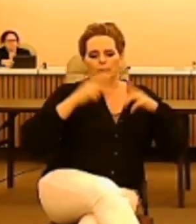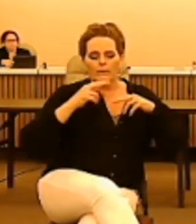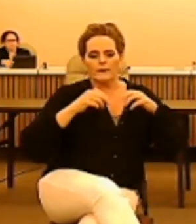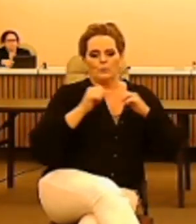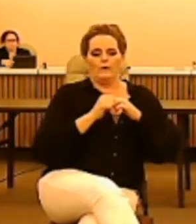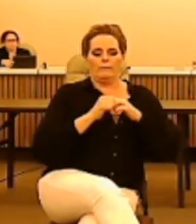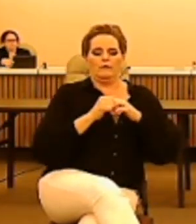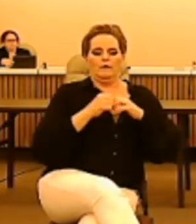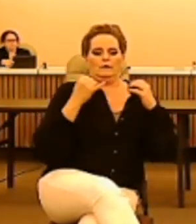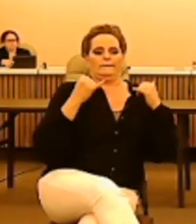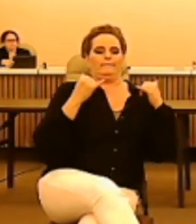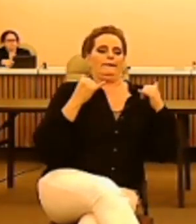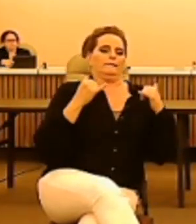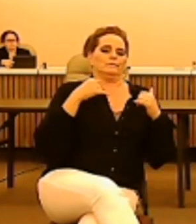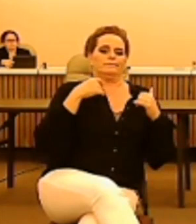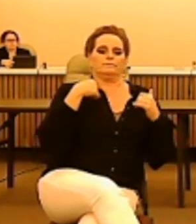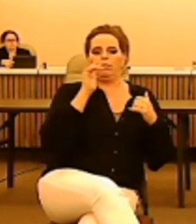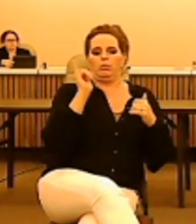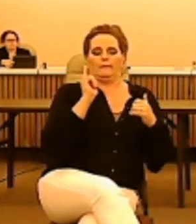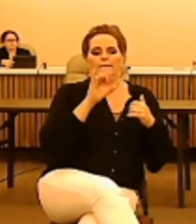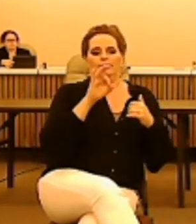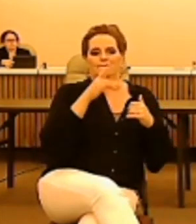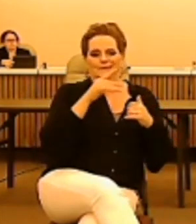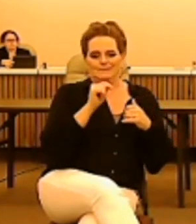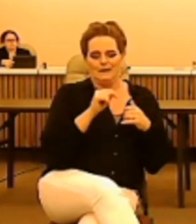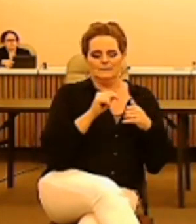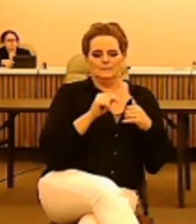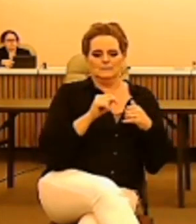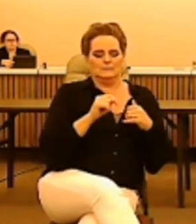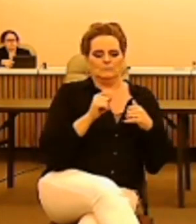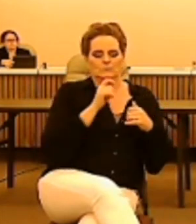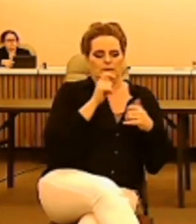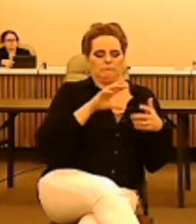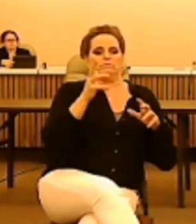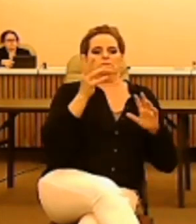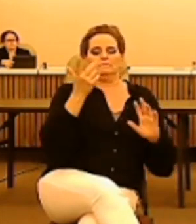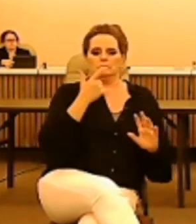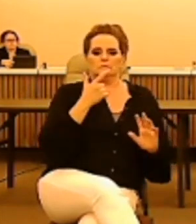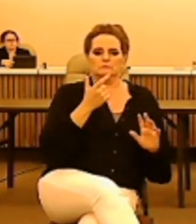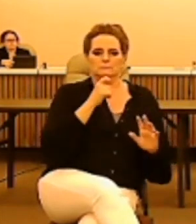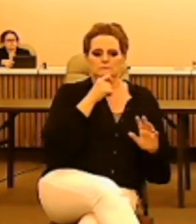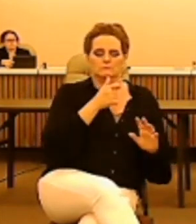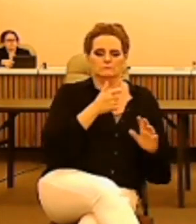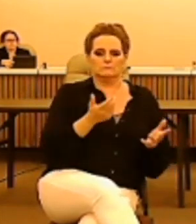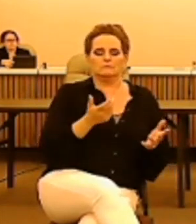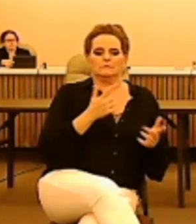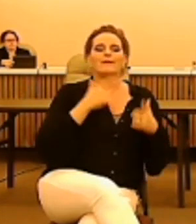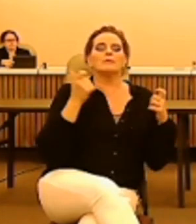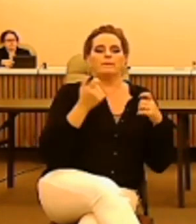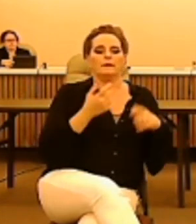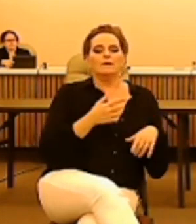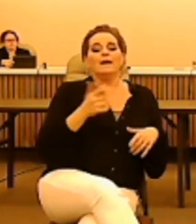modern looking facade just would not, it would be completely out of place there. Correct. So that's the big one. If there's